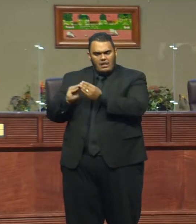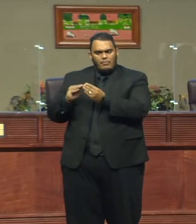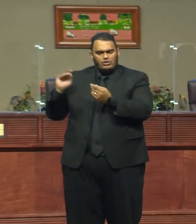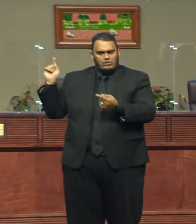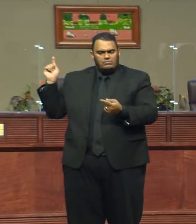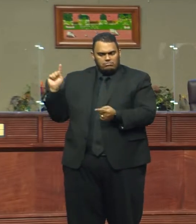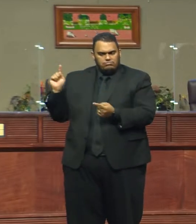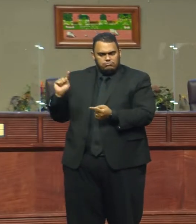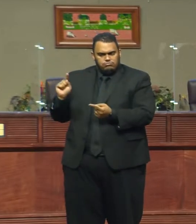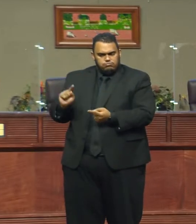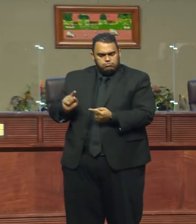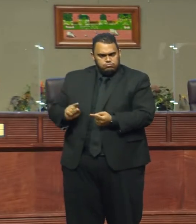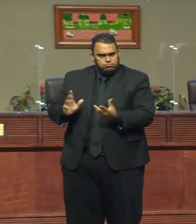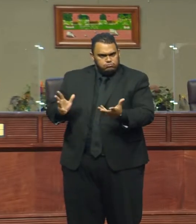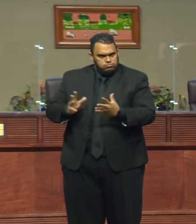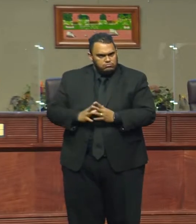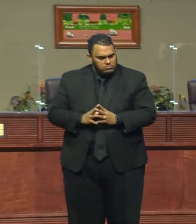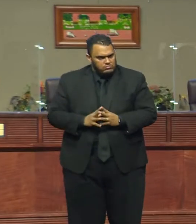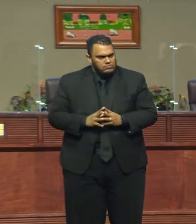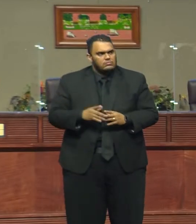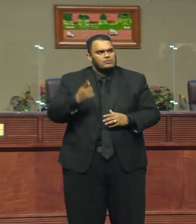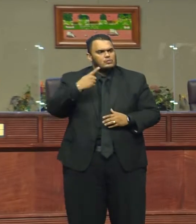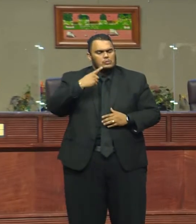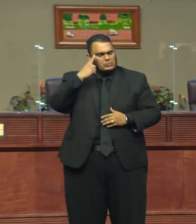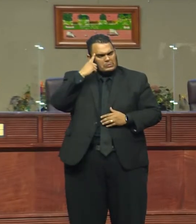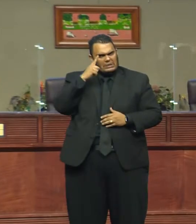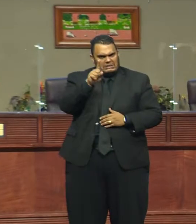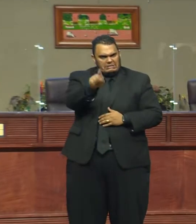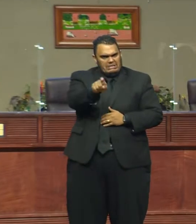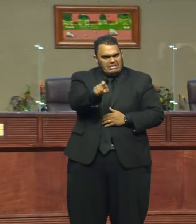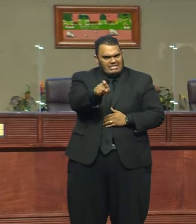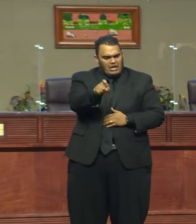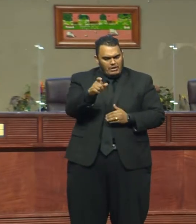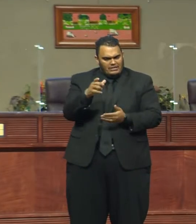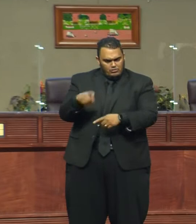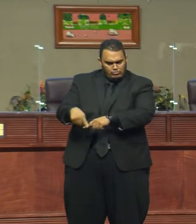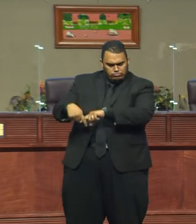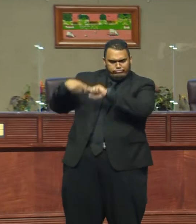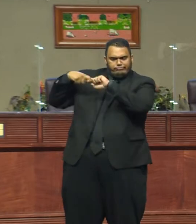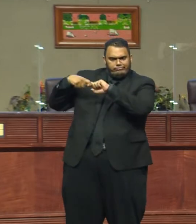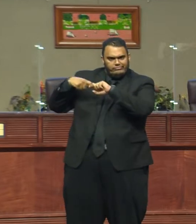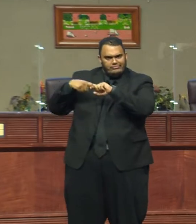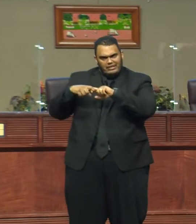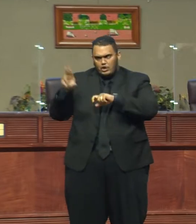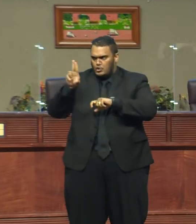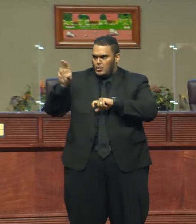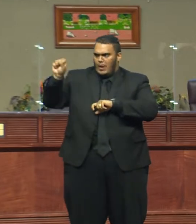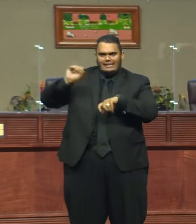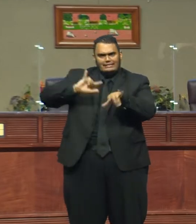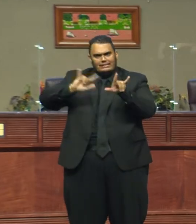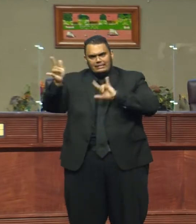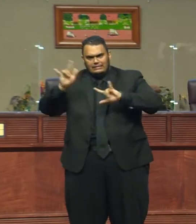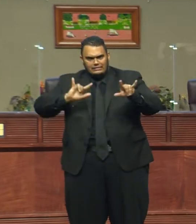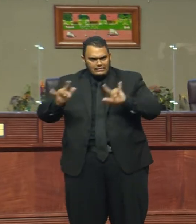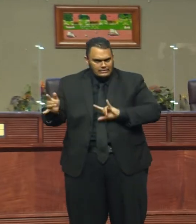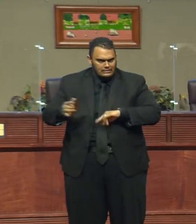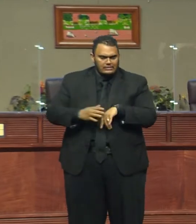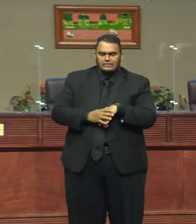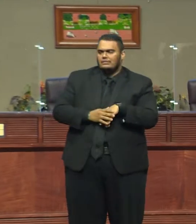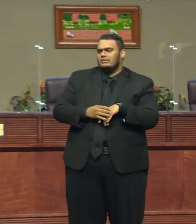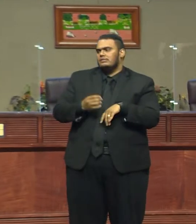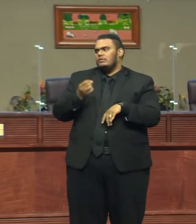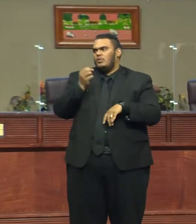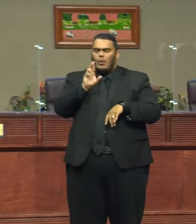necessary. We have proven that with the domestic travel here and even the international